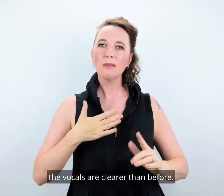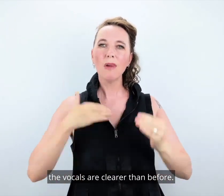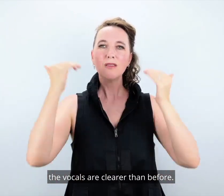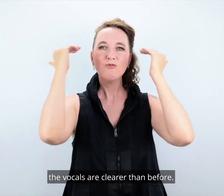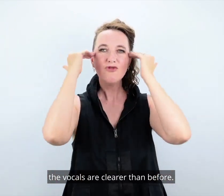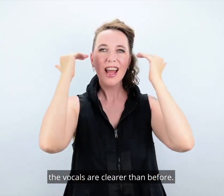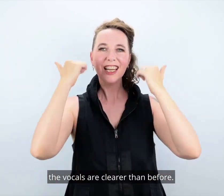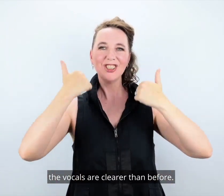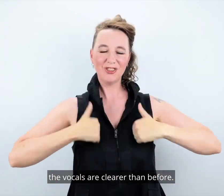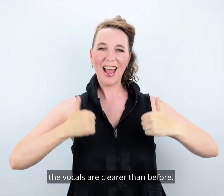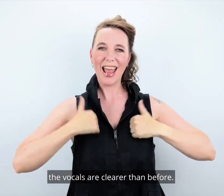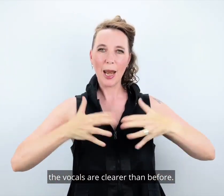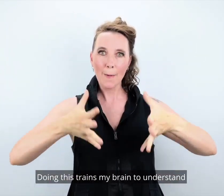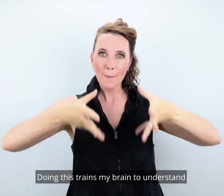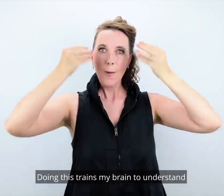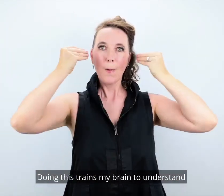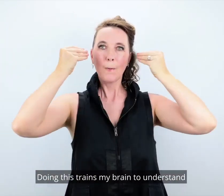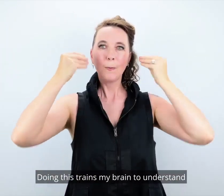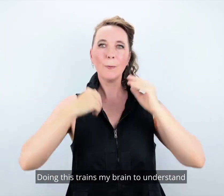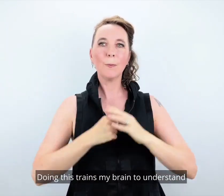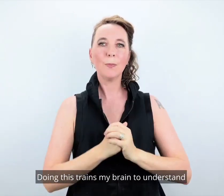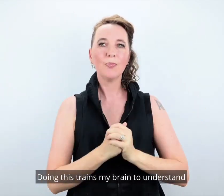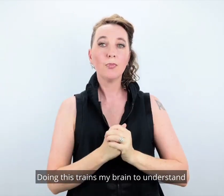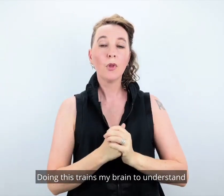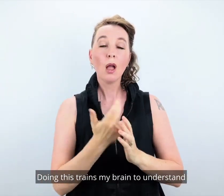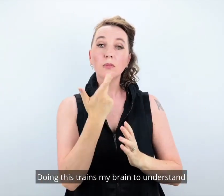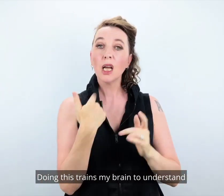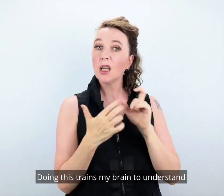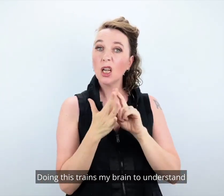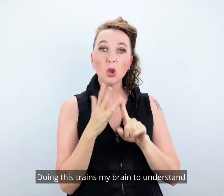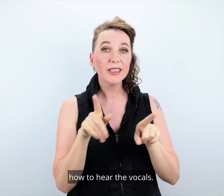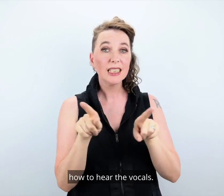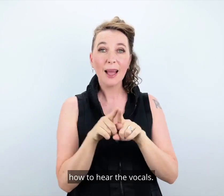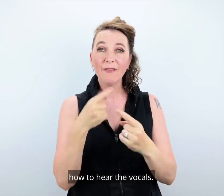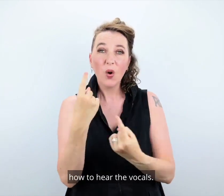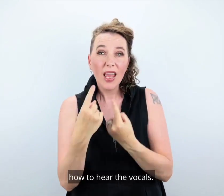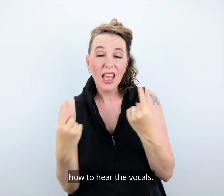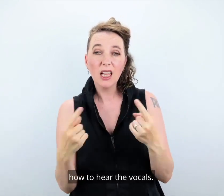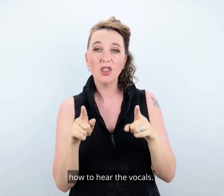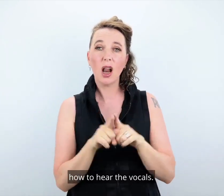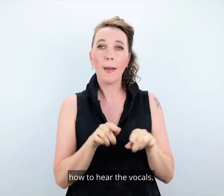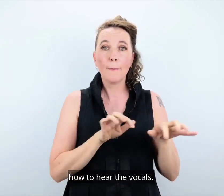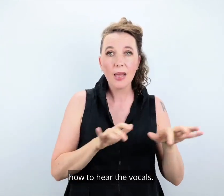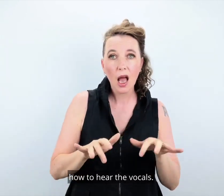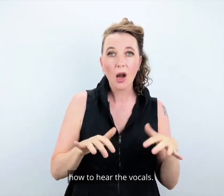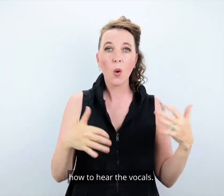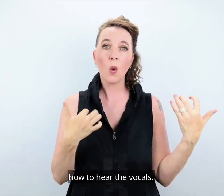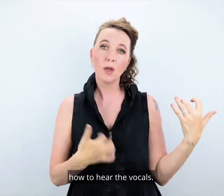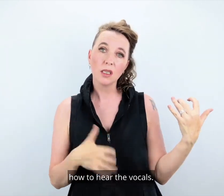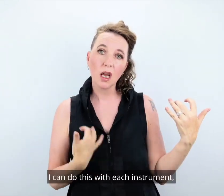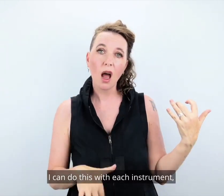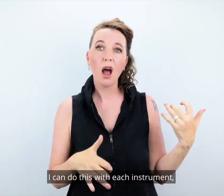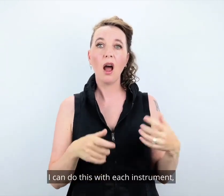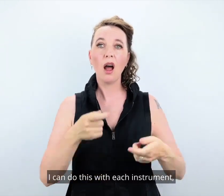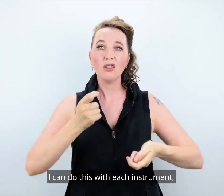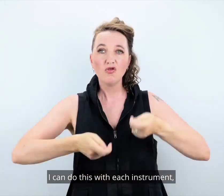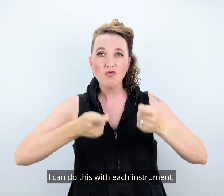before. Doing this trains my brain to understand how to hear the vocals. I can do this with each